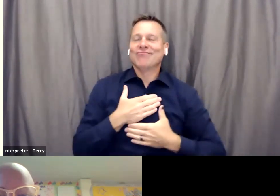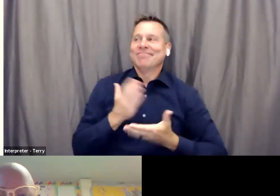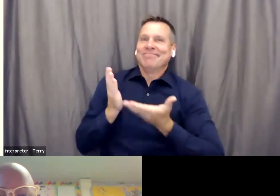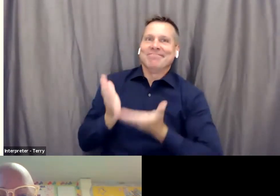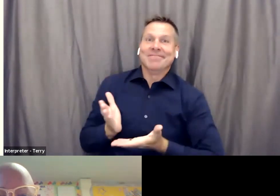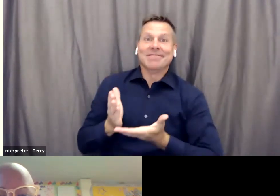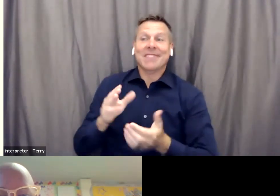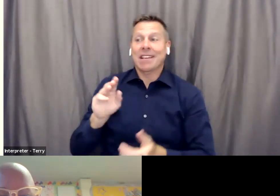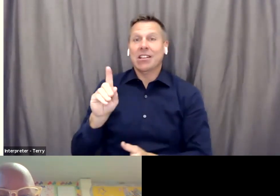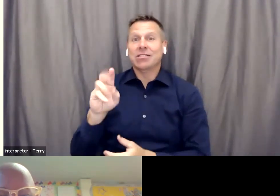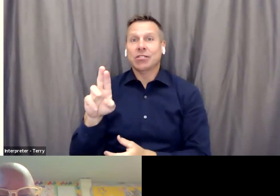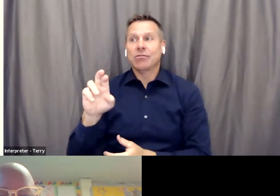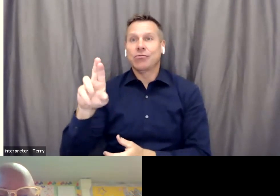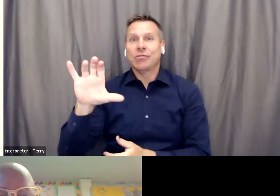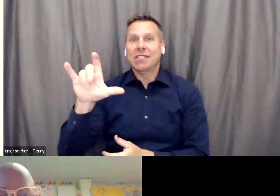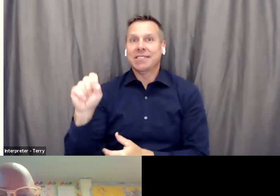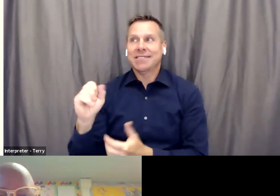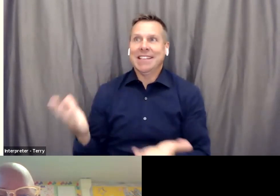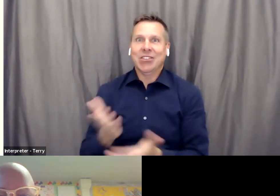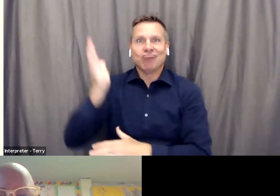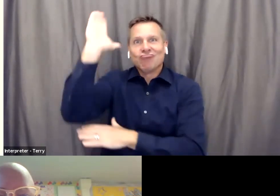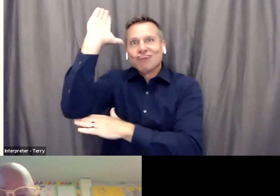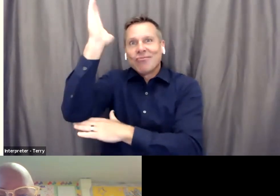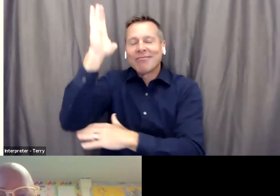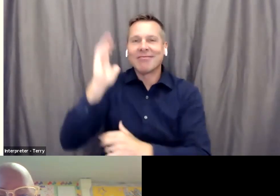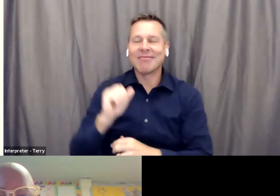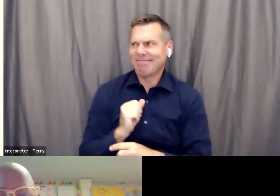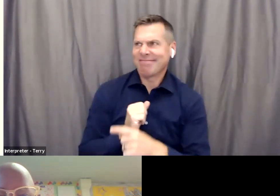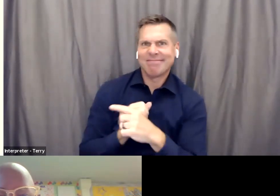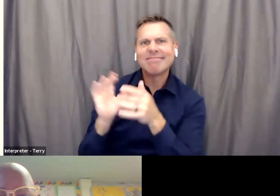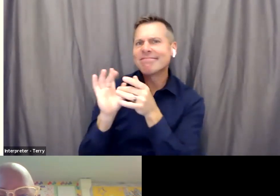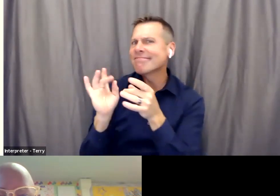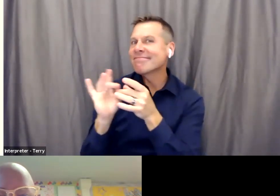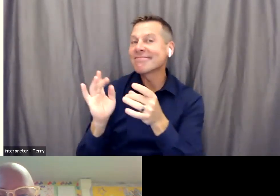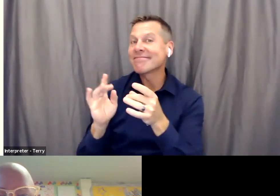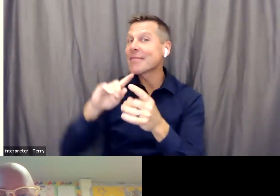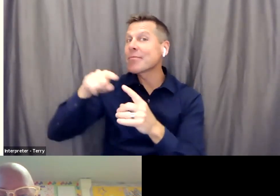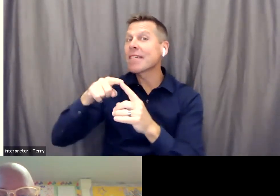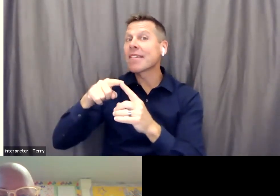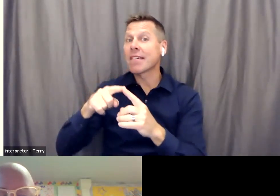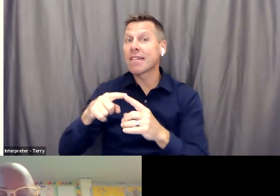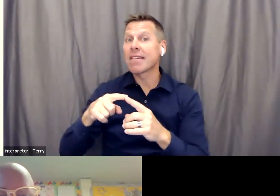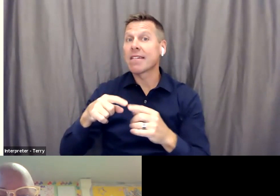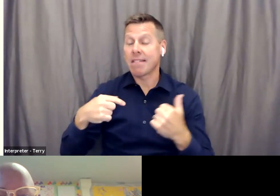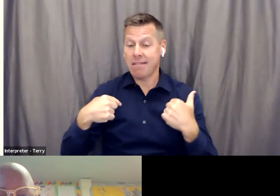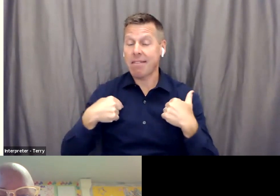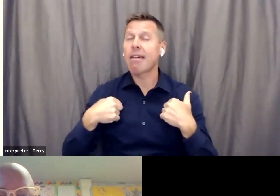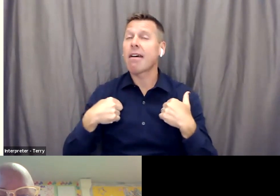having Dr. Ricks with us, and she will be speaking on I Matter 2, providing